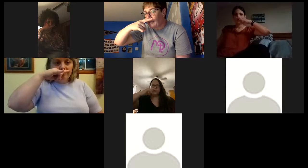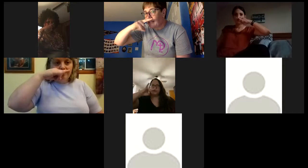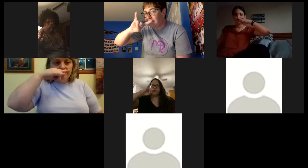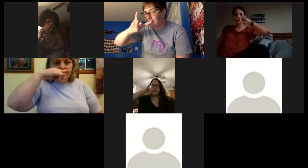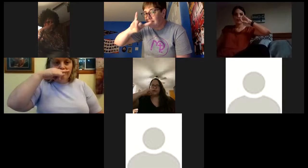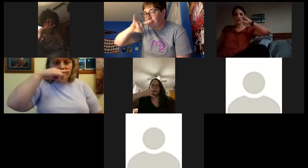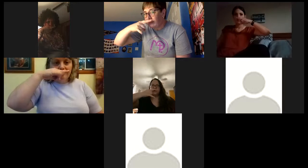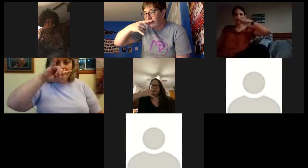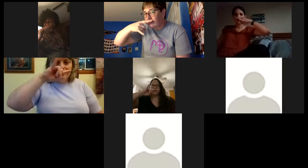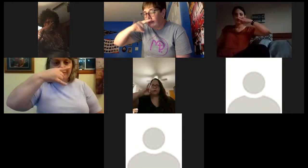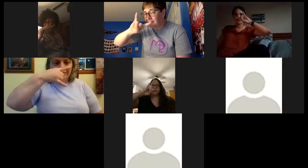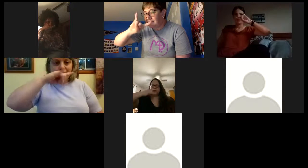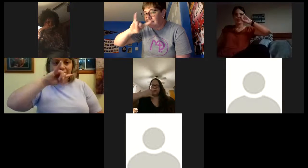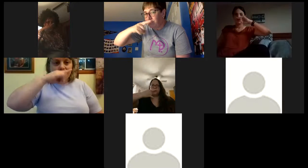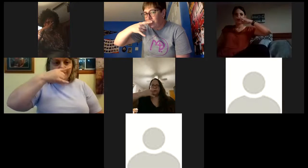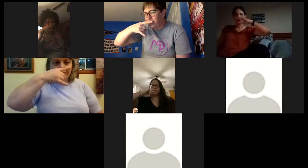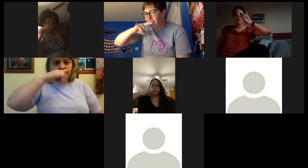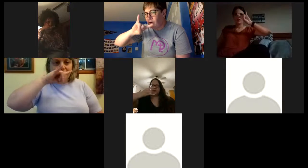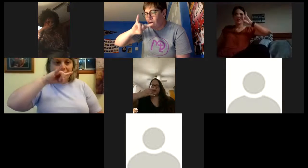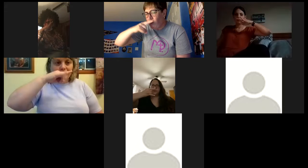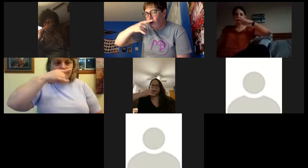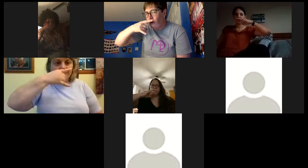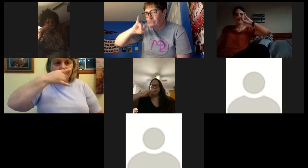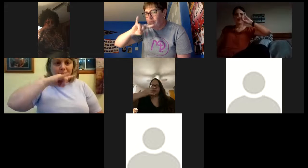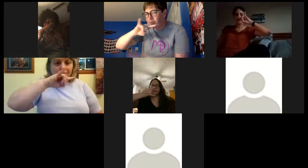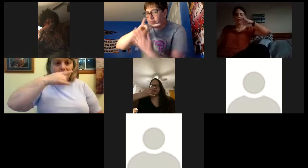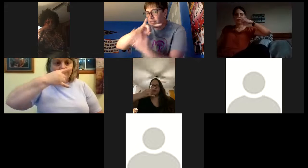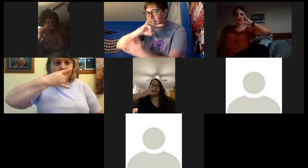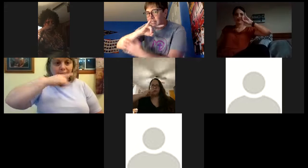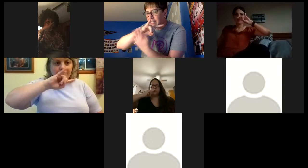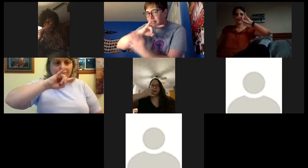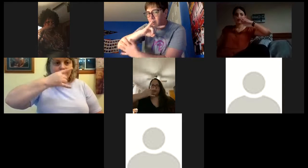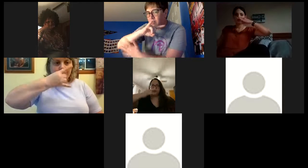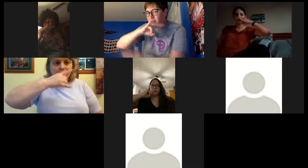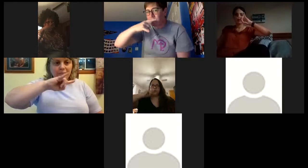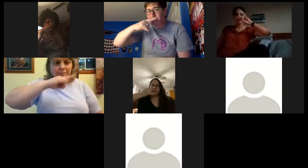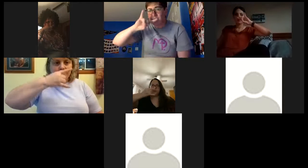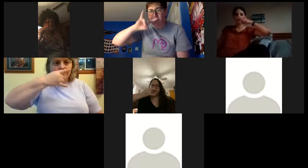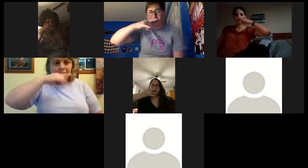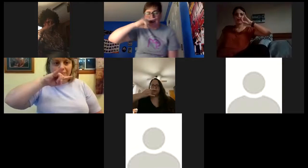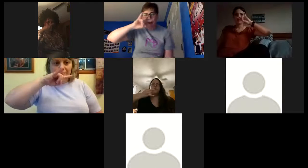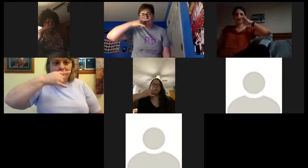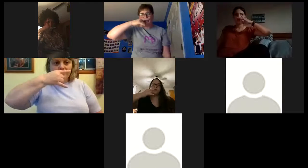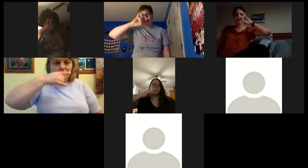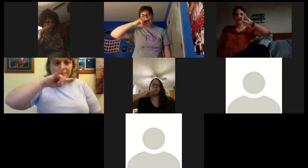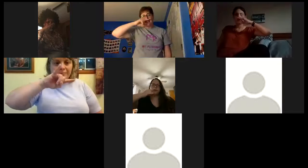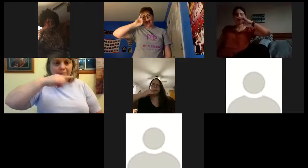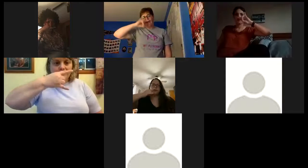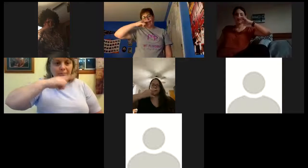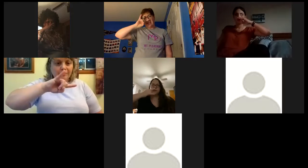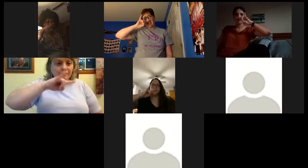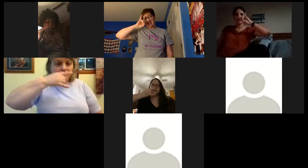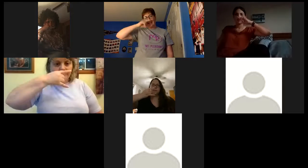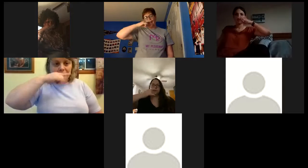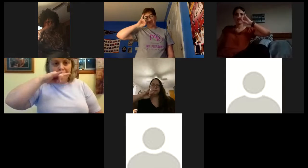is twisting, really like the whole arm, because I can see like all of this is moving. So this is a sign